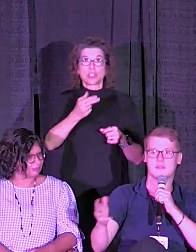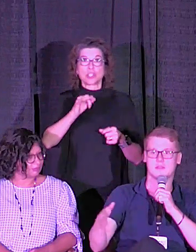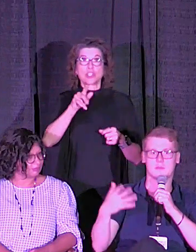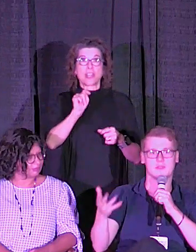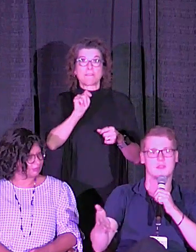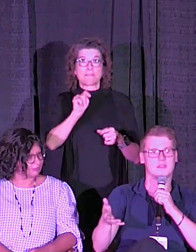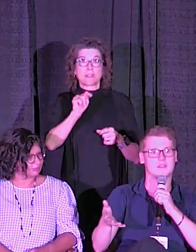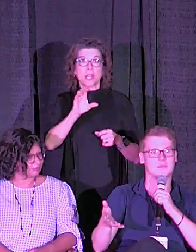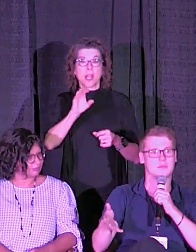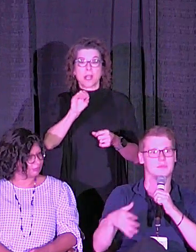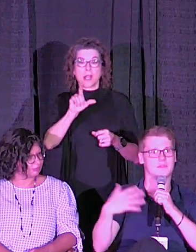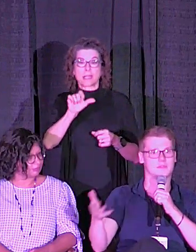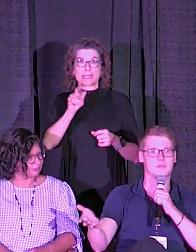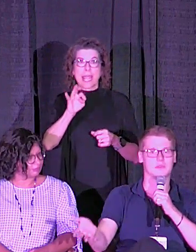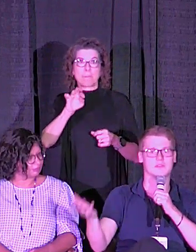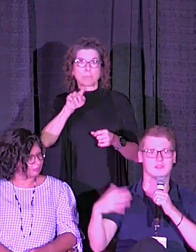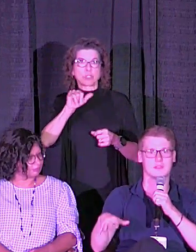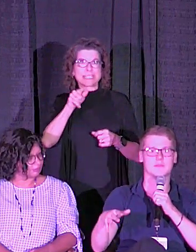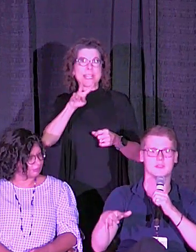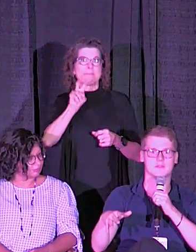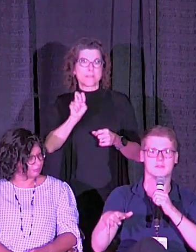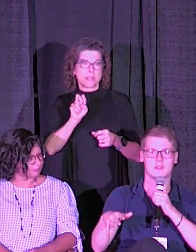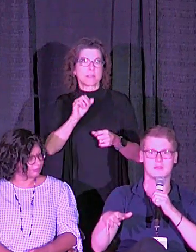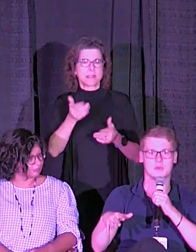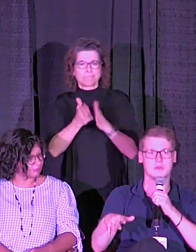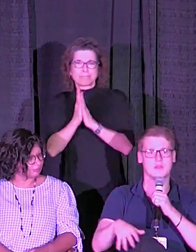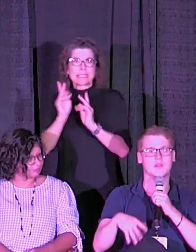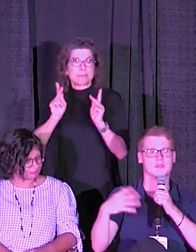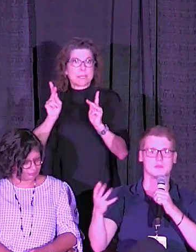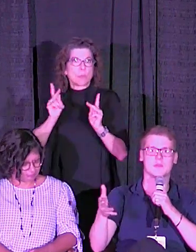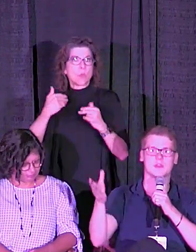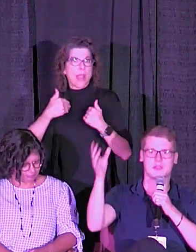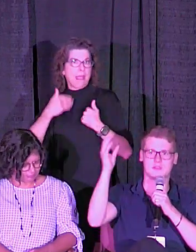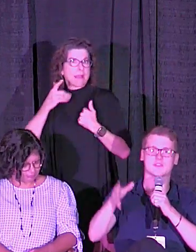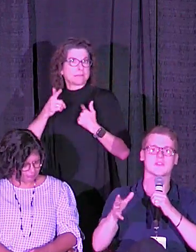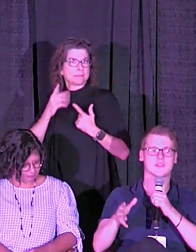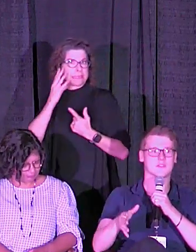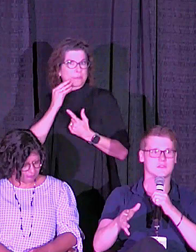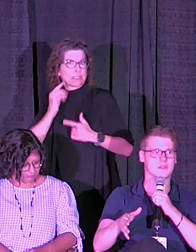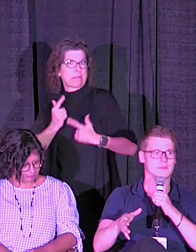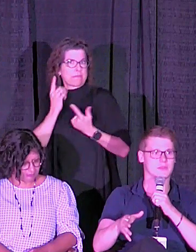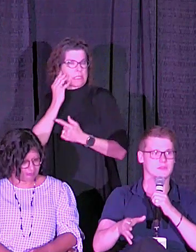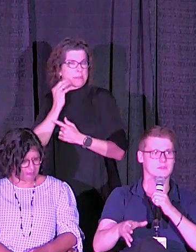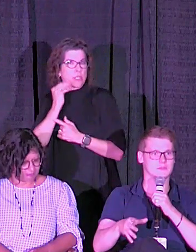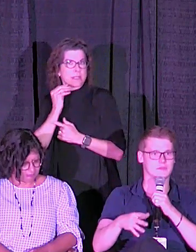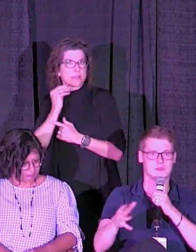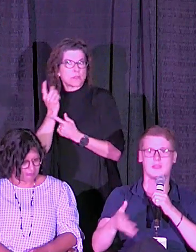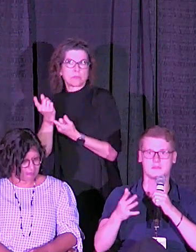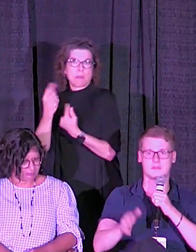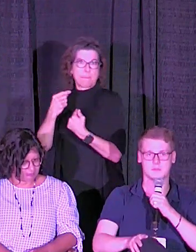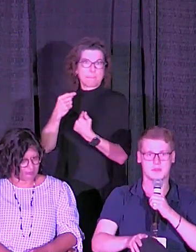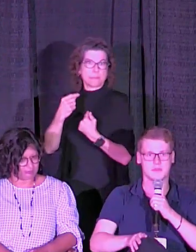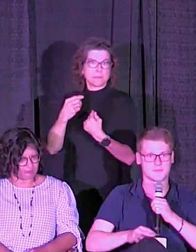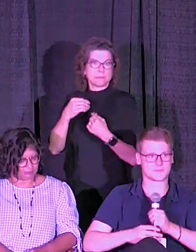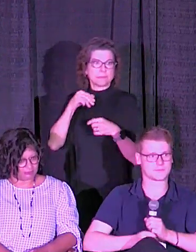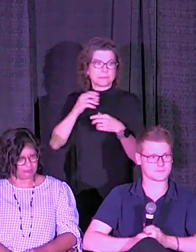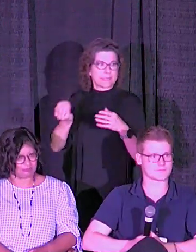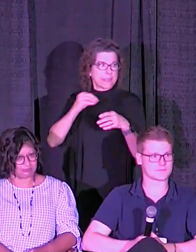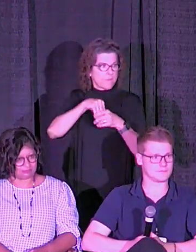a event where they were asking people with lived experience to come and give their input. We wanna kinda just create a centralized place for that, for